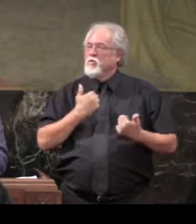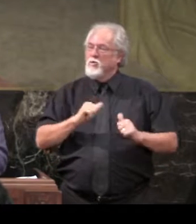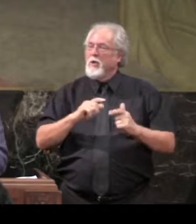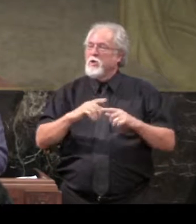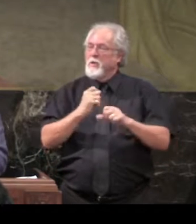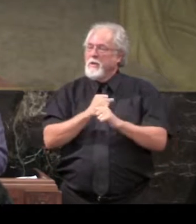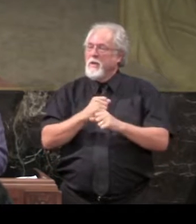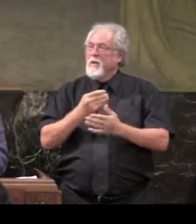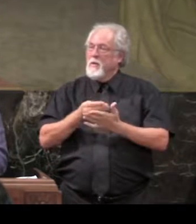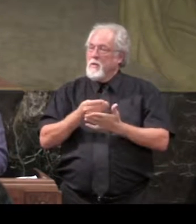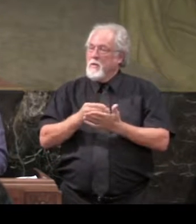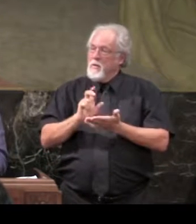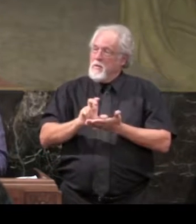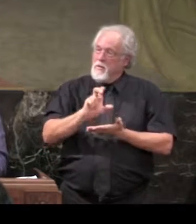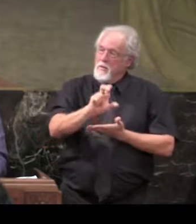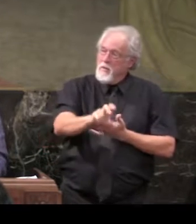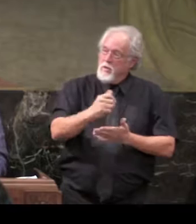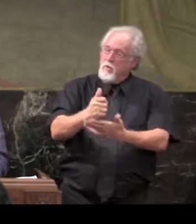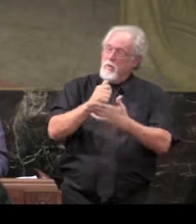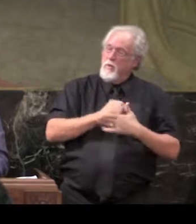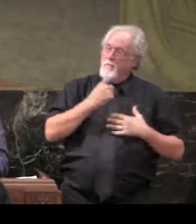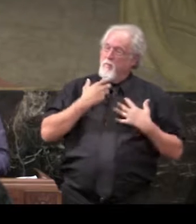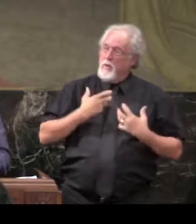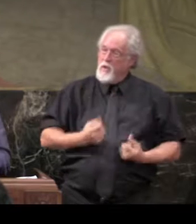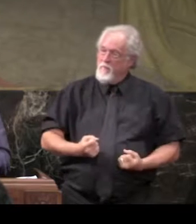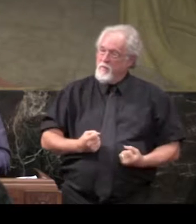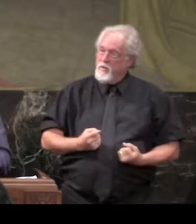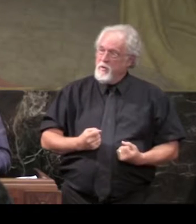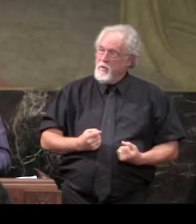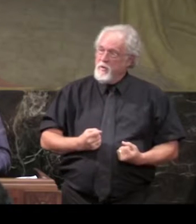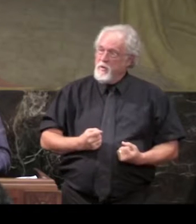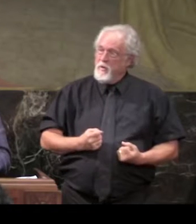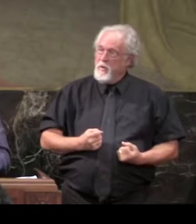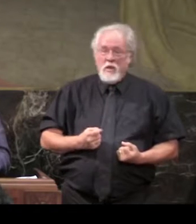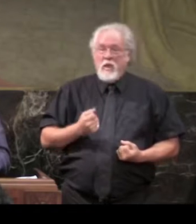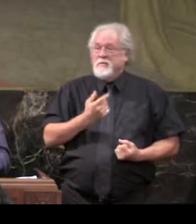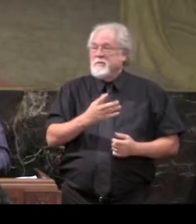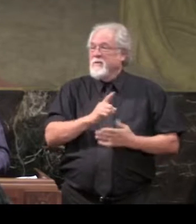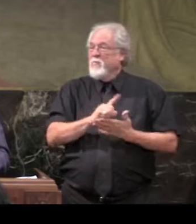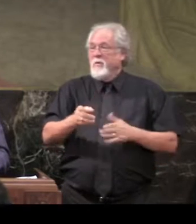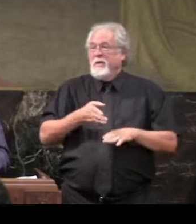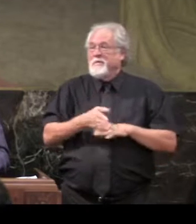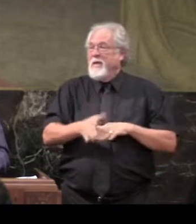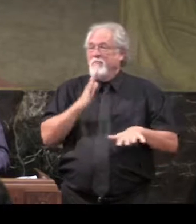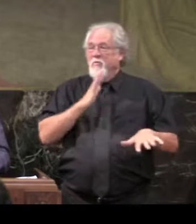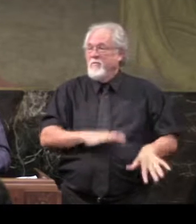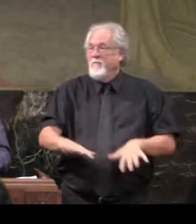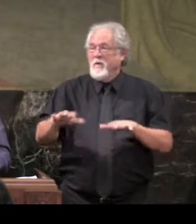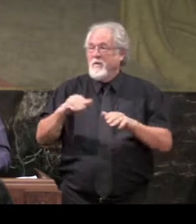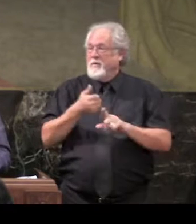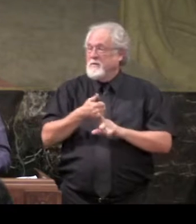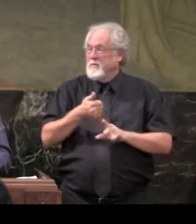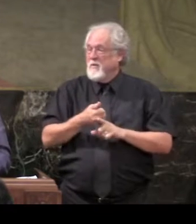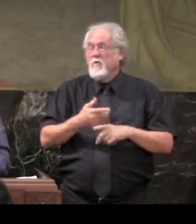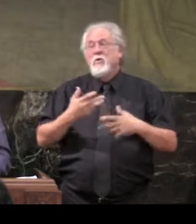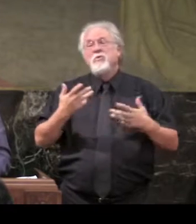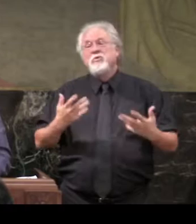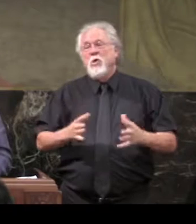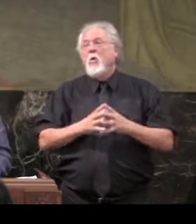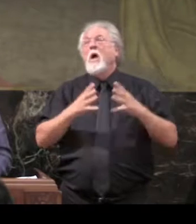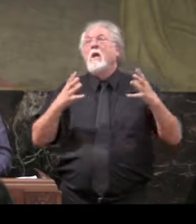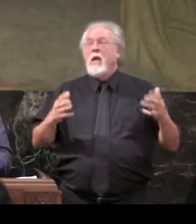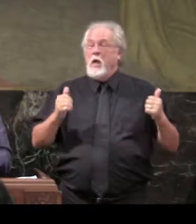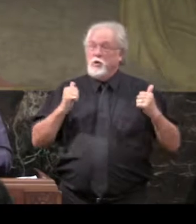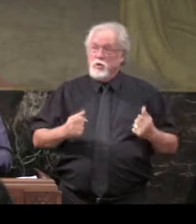an appropriation made to aid us in our recovery efforts just several weeks after the flood event itself. And so there's a lot that